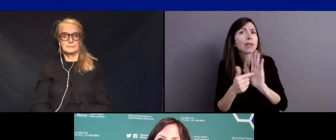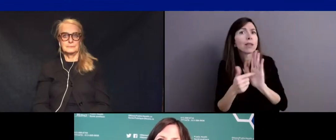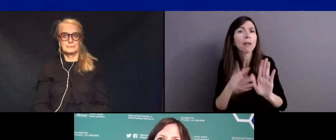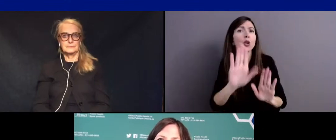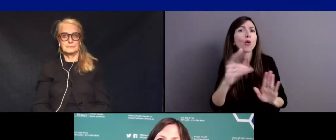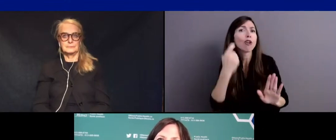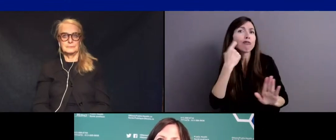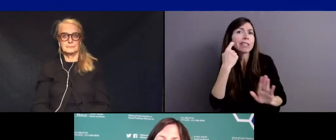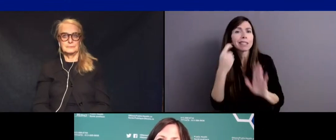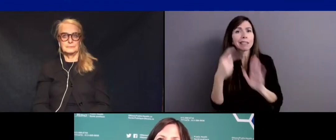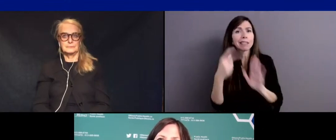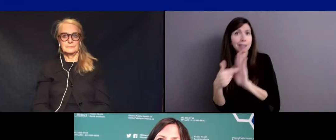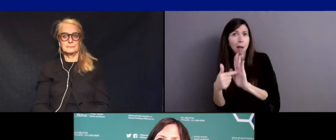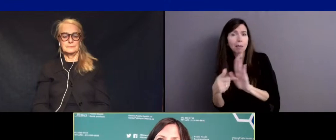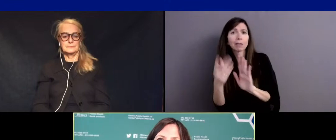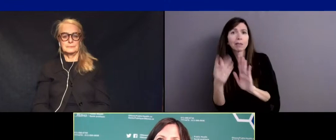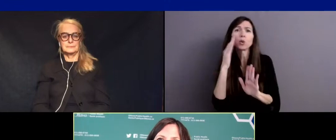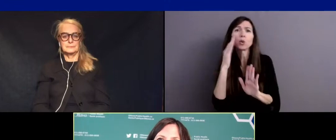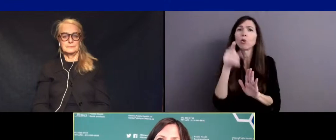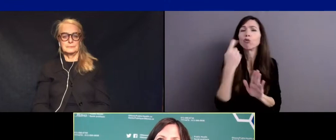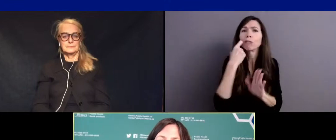of a cottage party or a wedding?